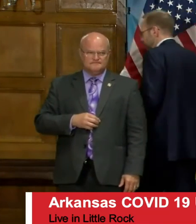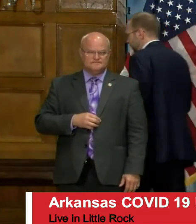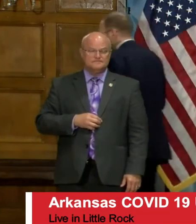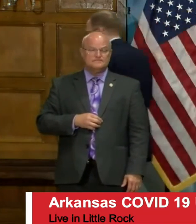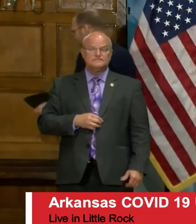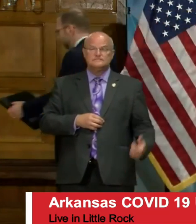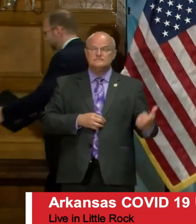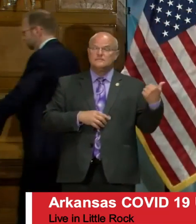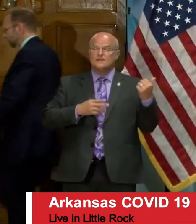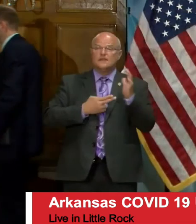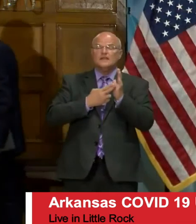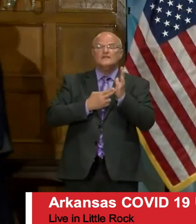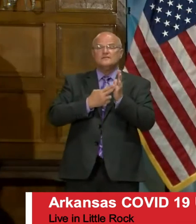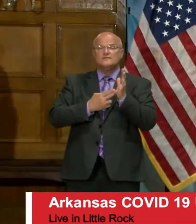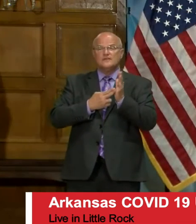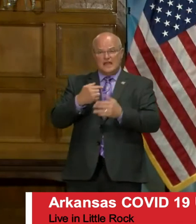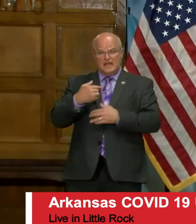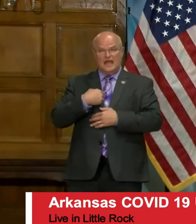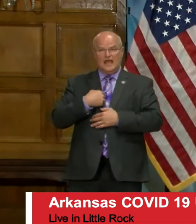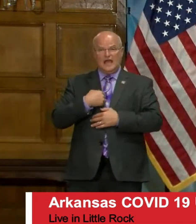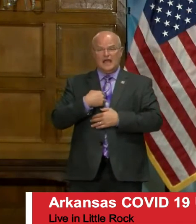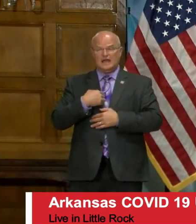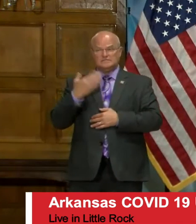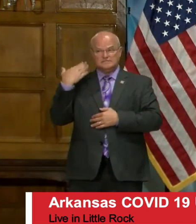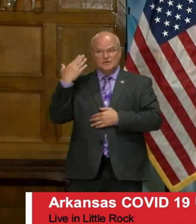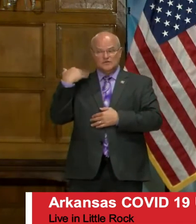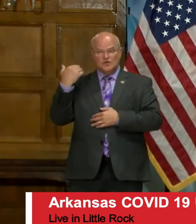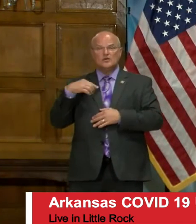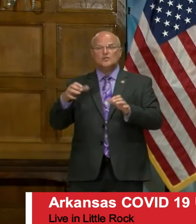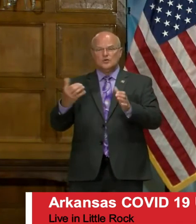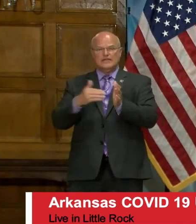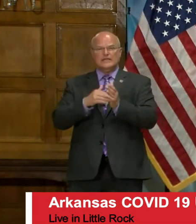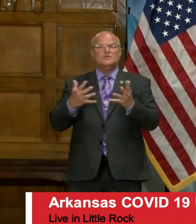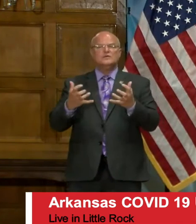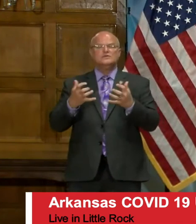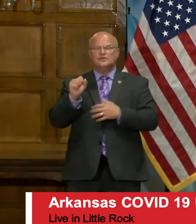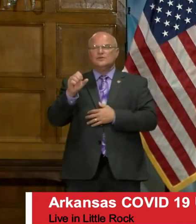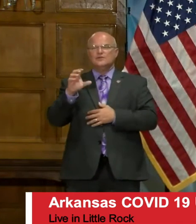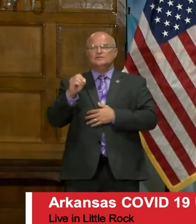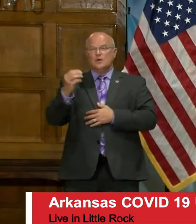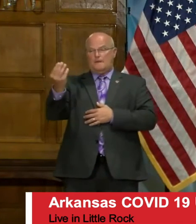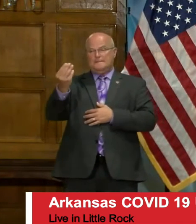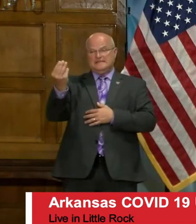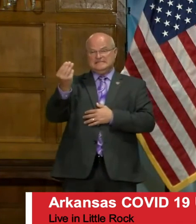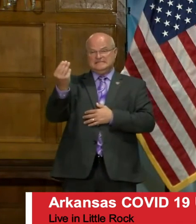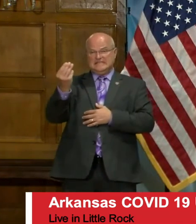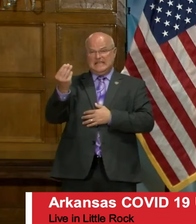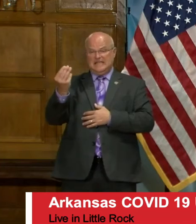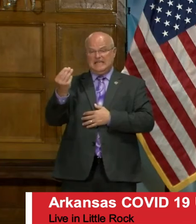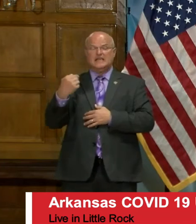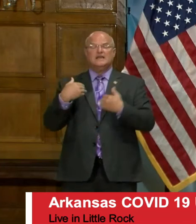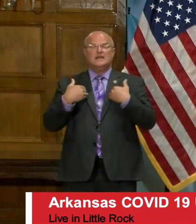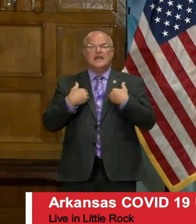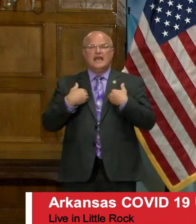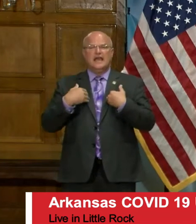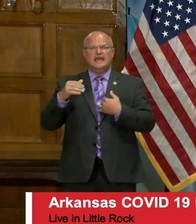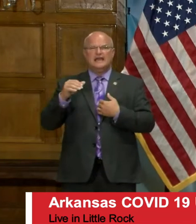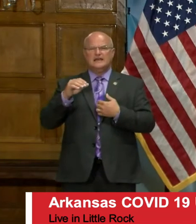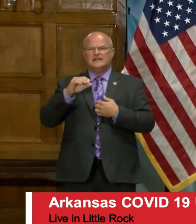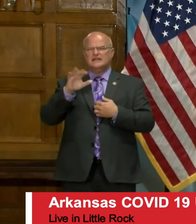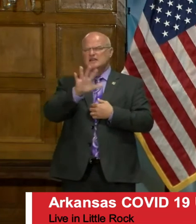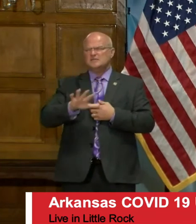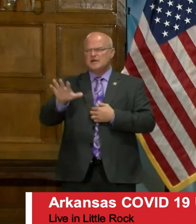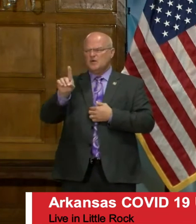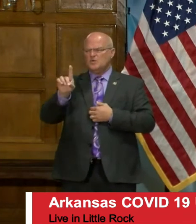And in fact, I did this once before. We want to do it again. And so Monday of this week, we had round numbers